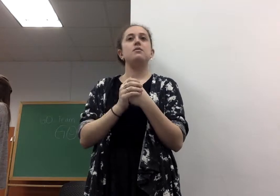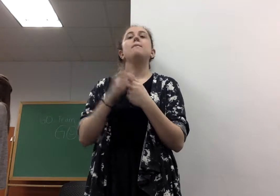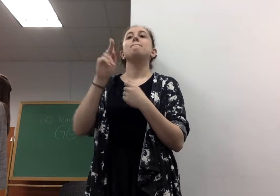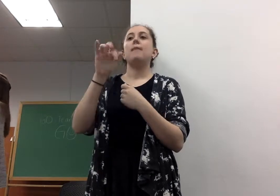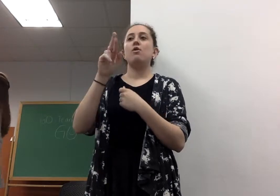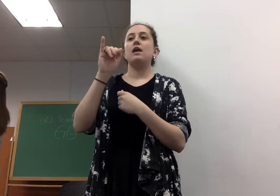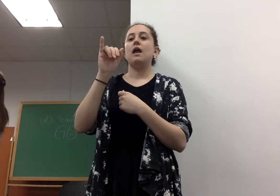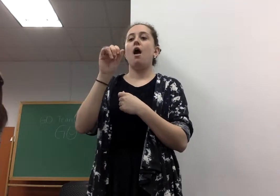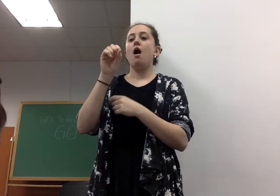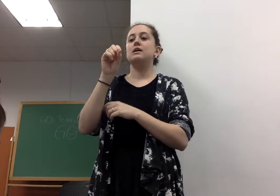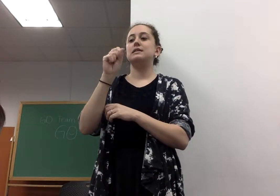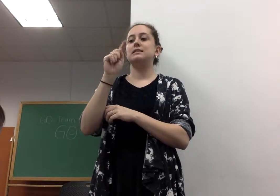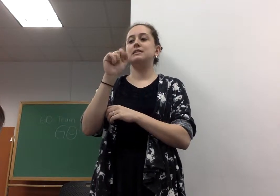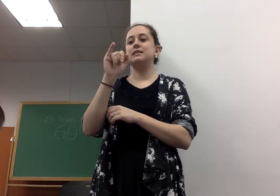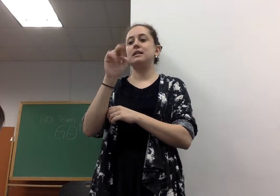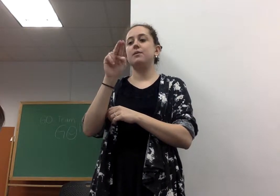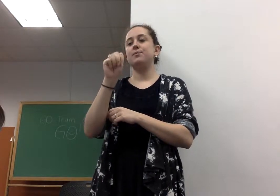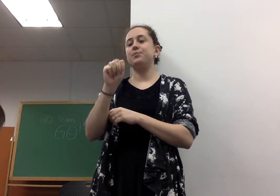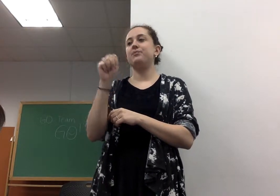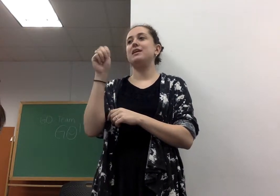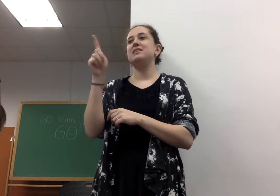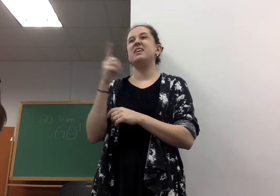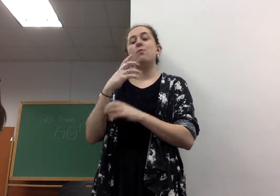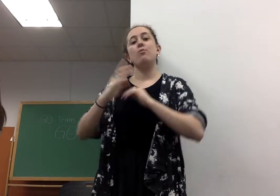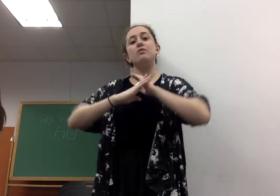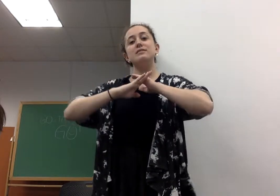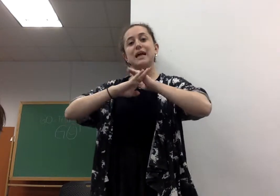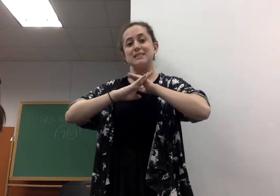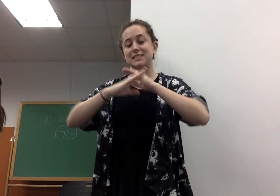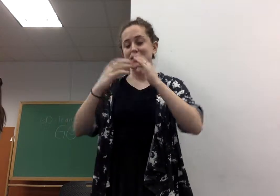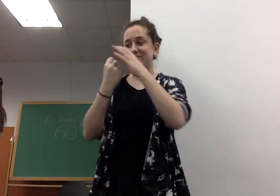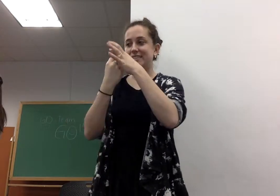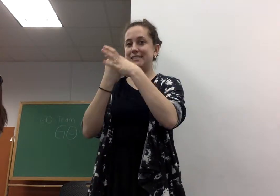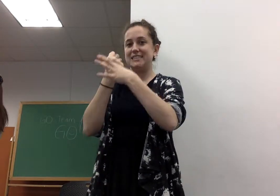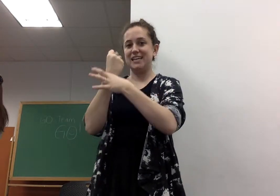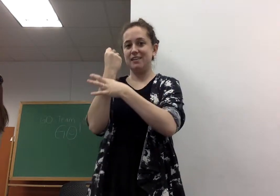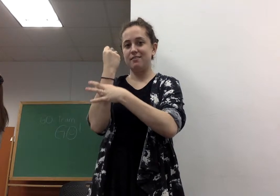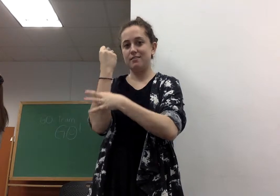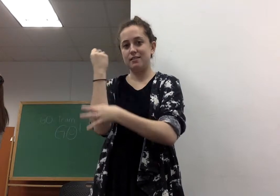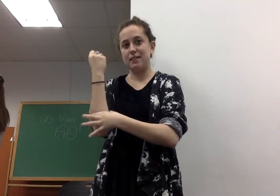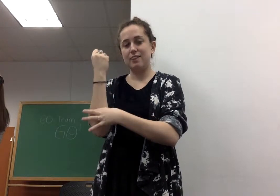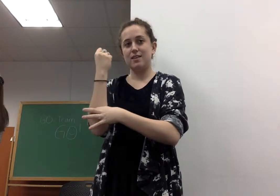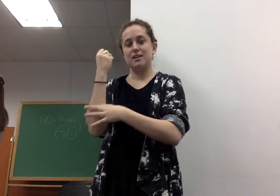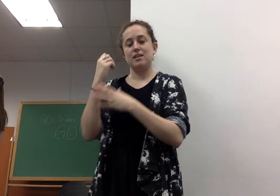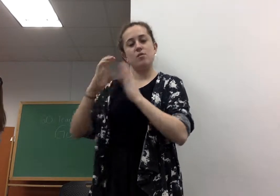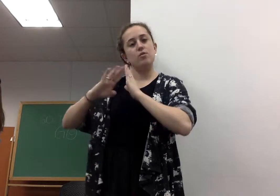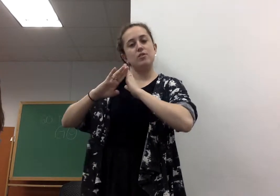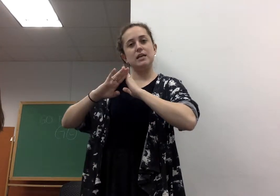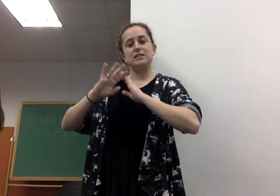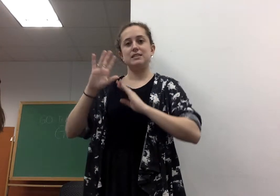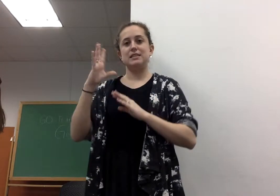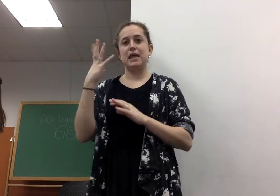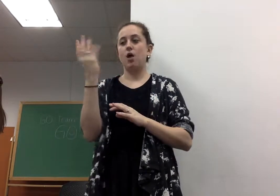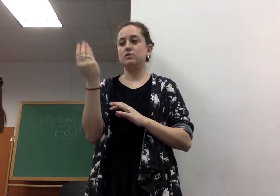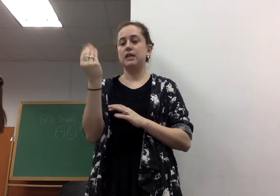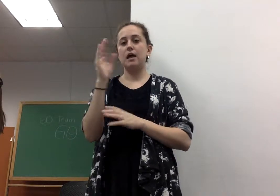Periosteum is a protective sleeve that surrounds the outside of the bone. So if we look over here, by the way, what's the longest bone